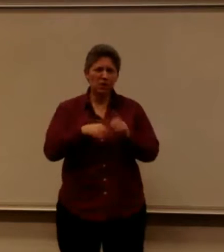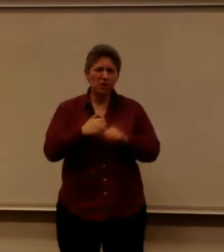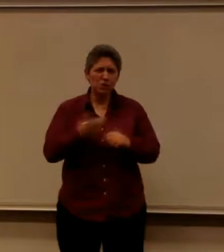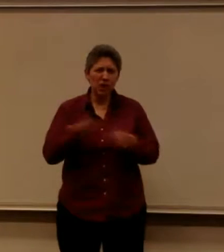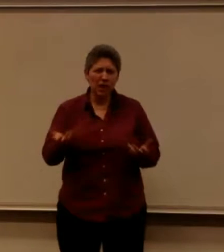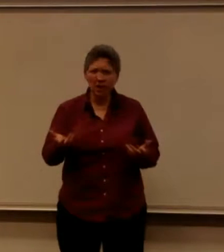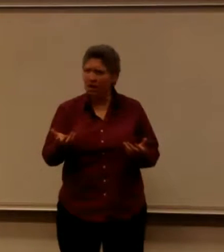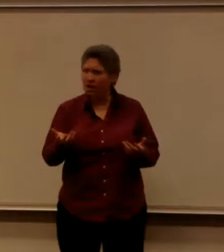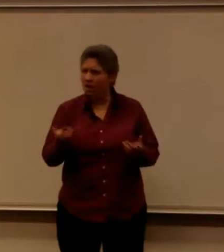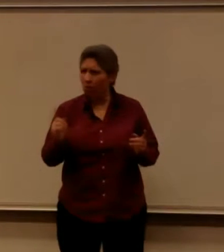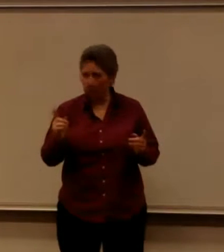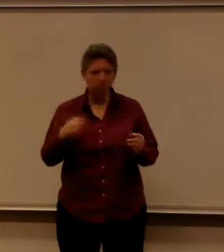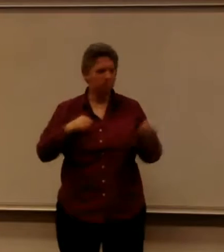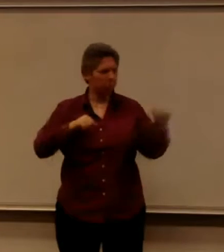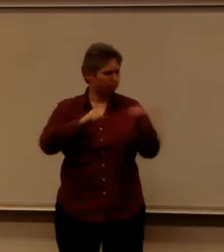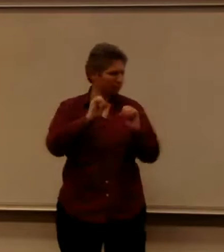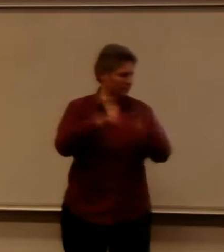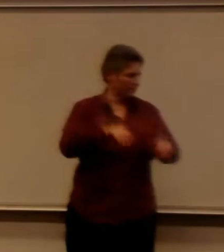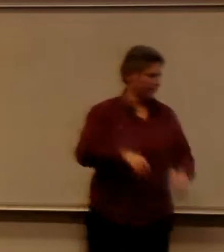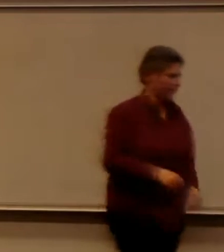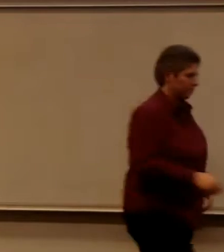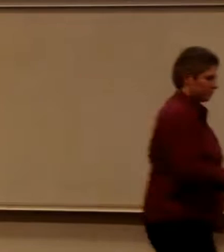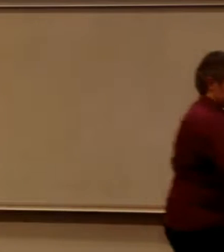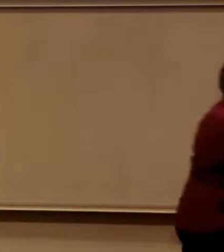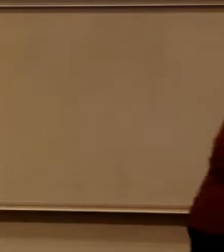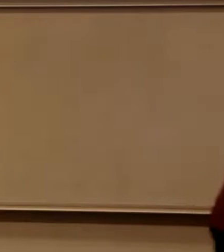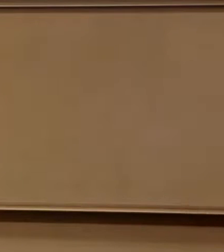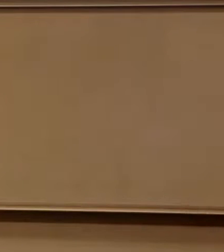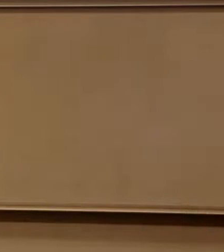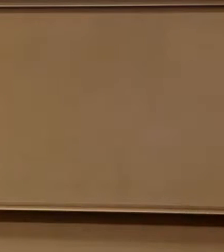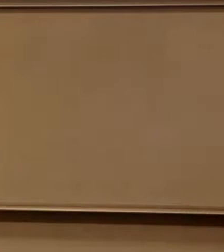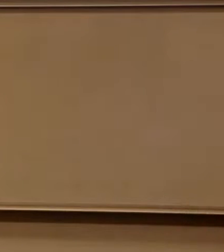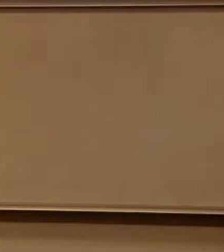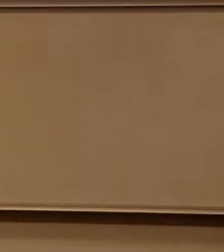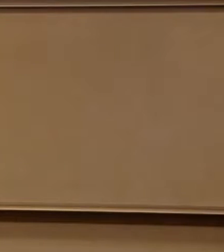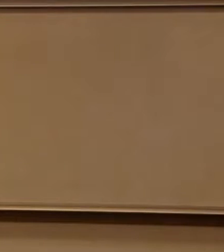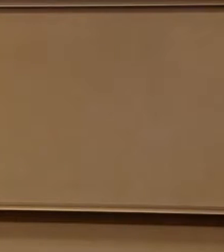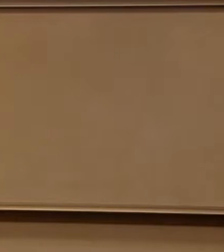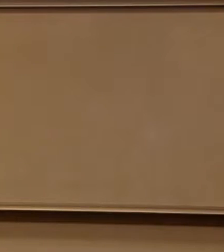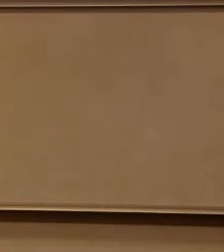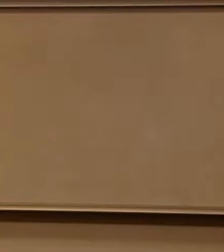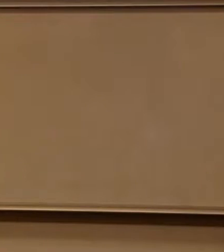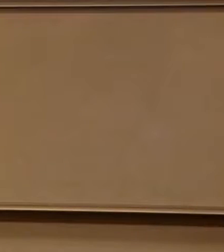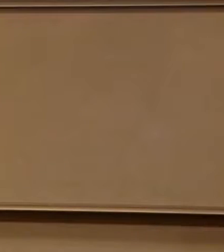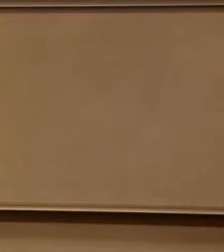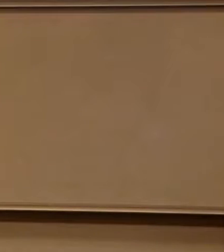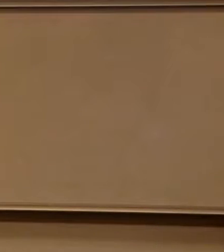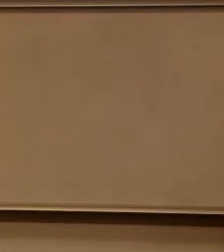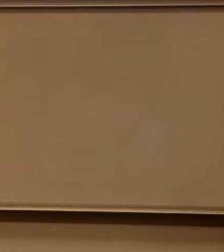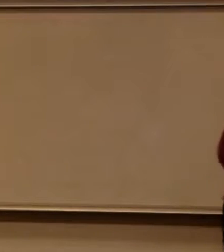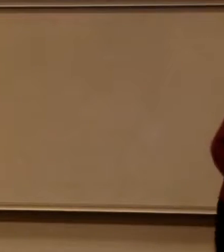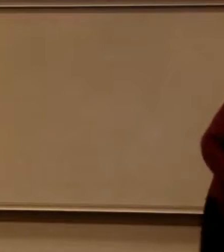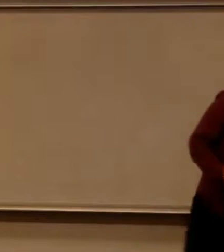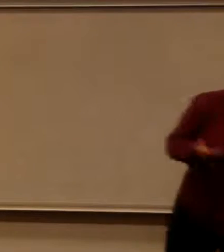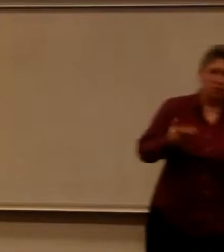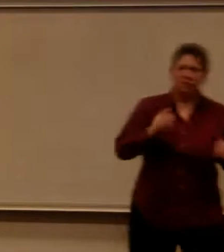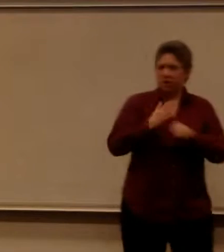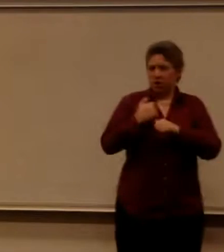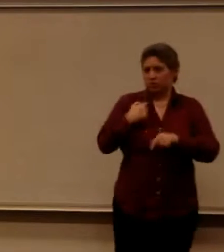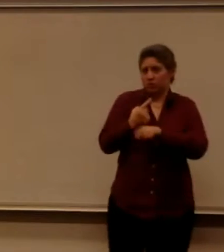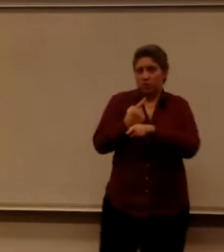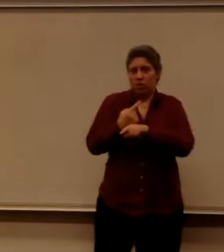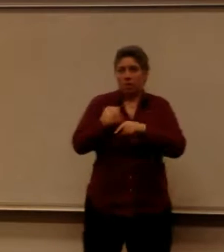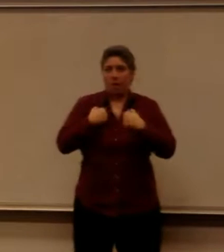And I'd just like to explain what that means for DSP does. So that you wonder what that group is saying.